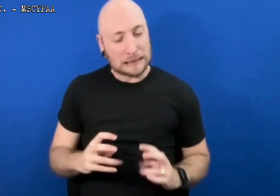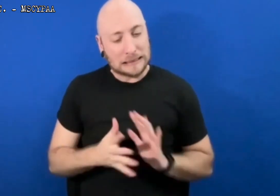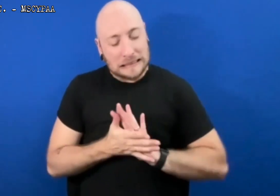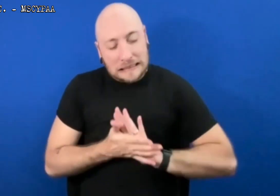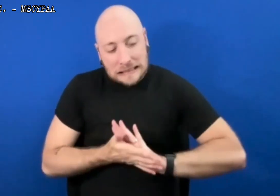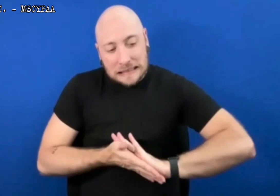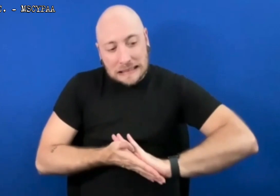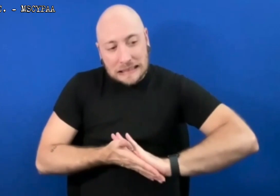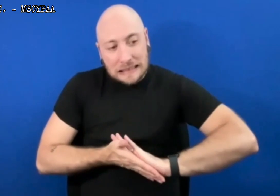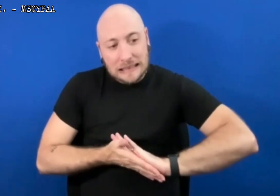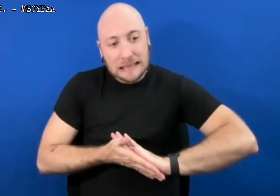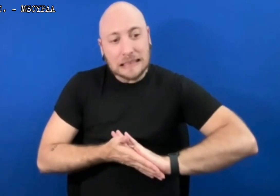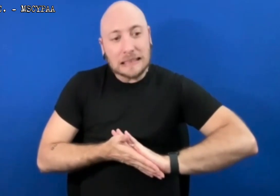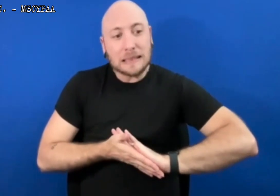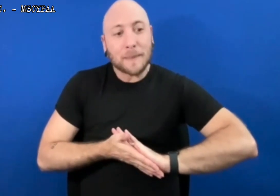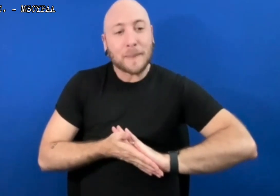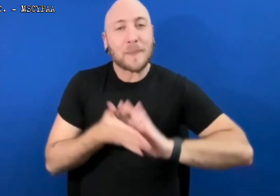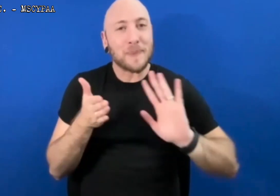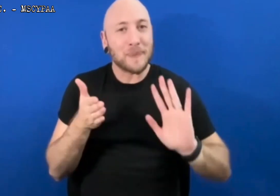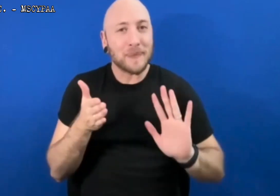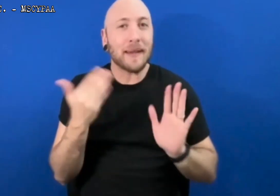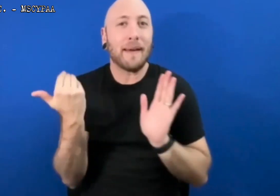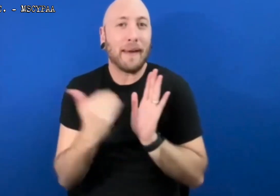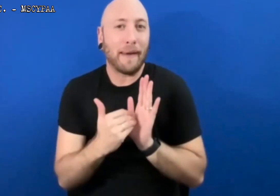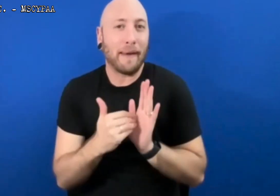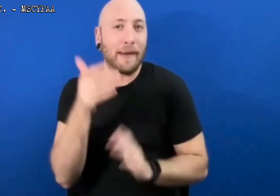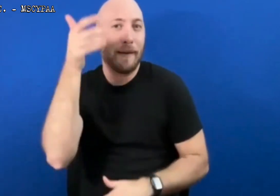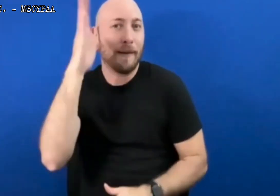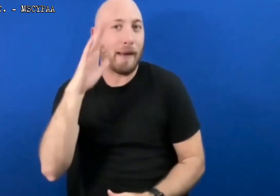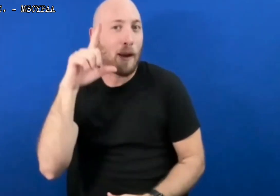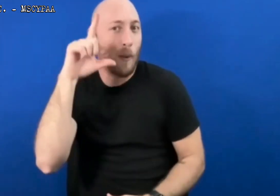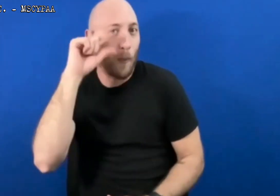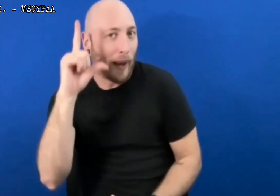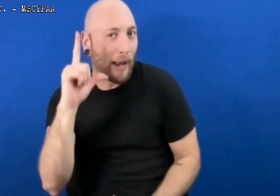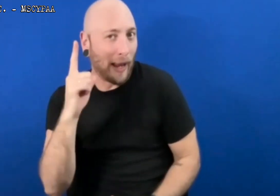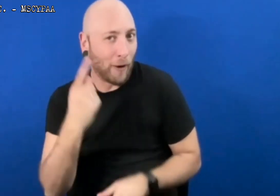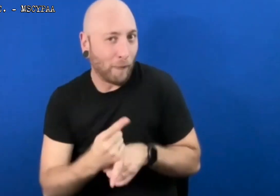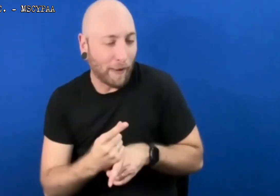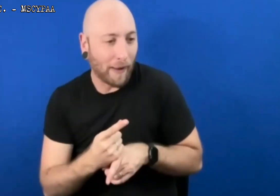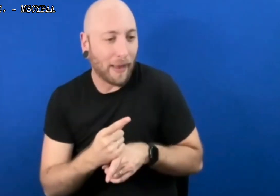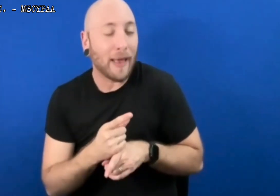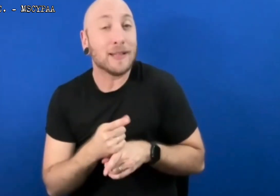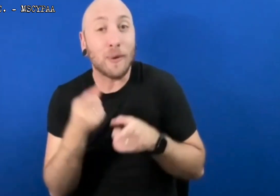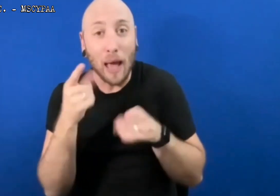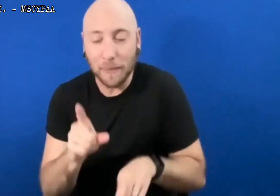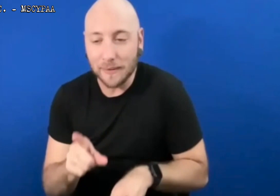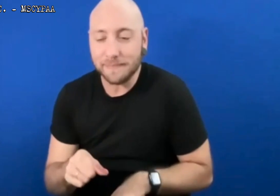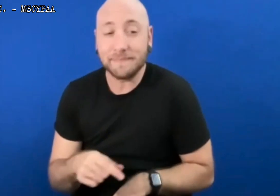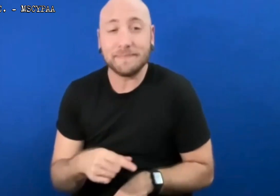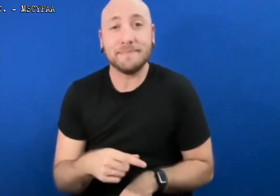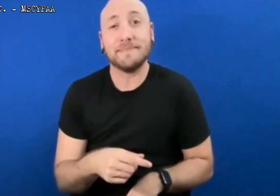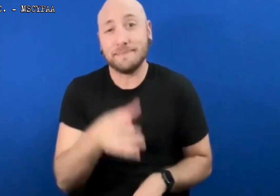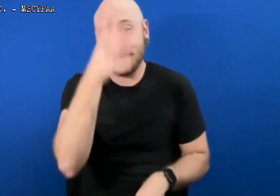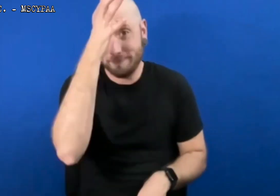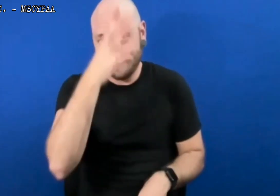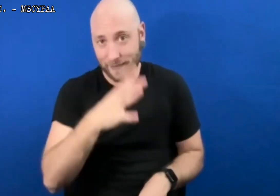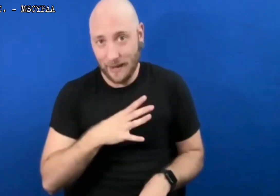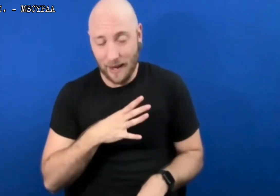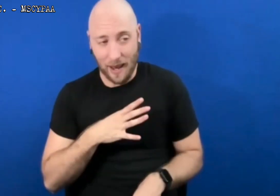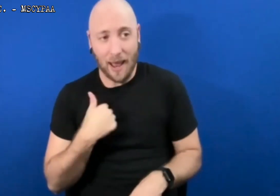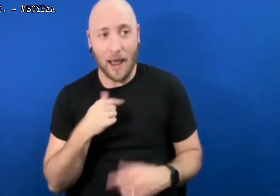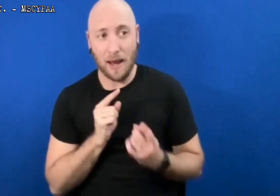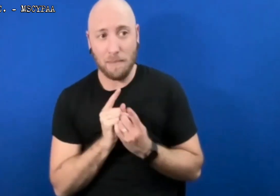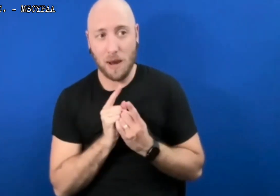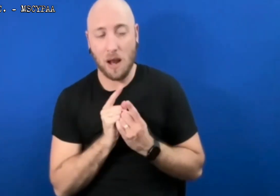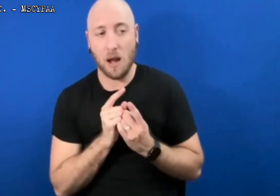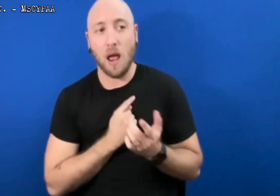I had a little wink from my higher power, like a little sign, which is there was this guy and I just like fell, like, not